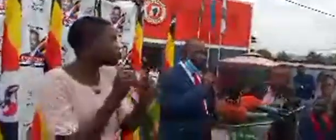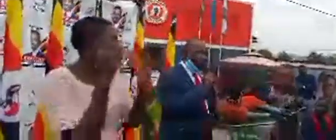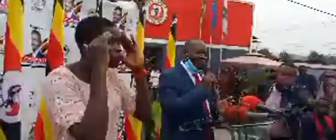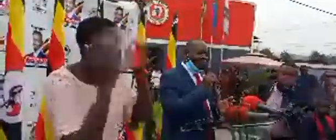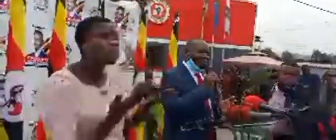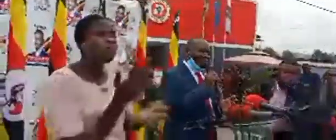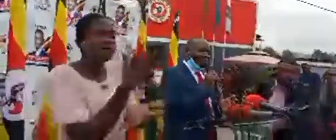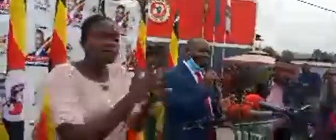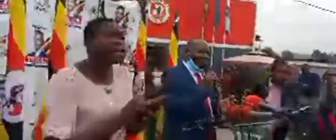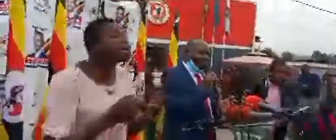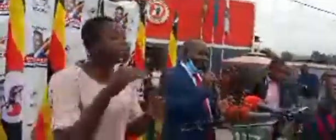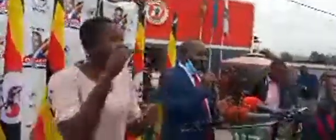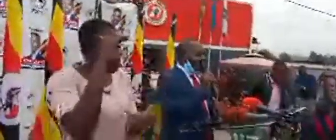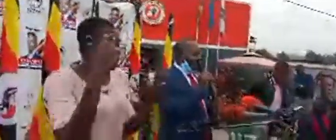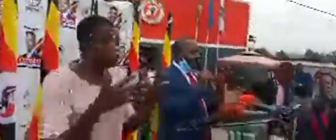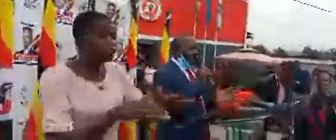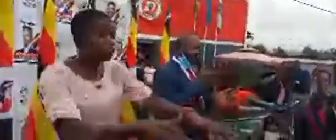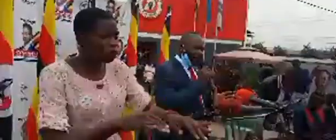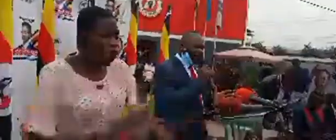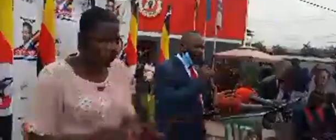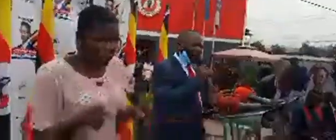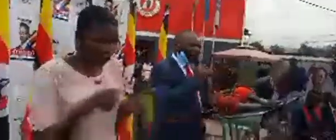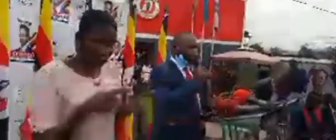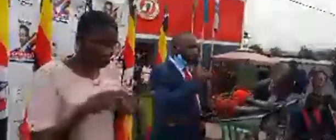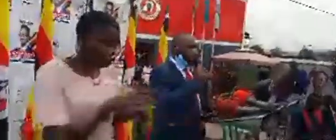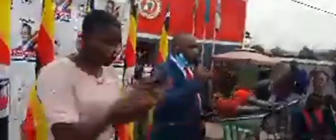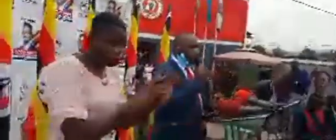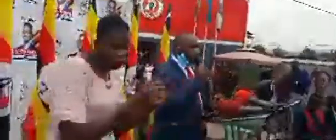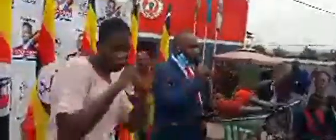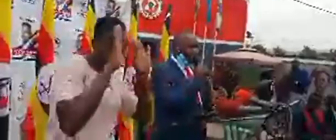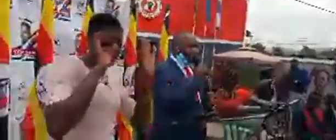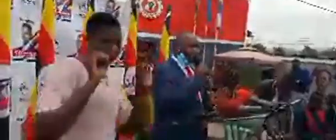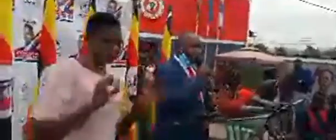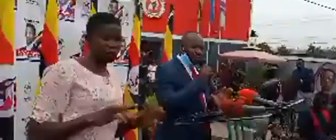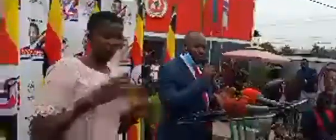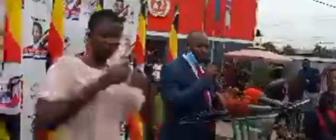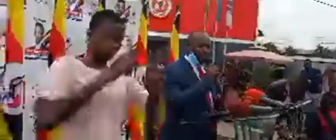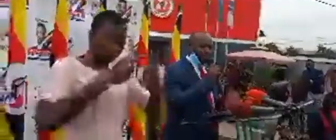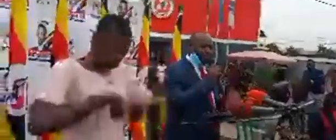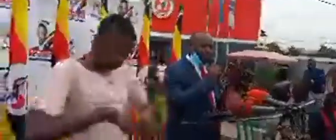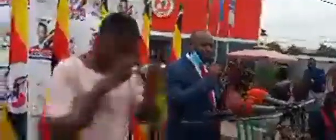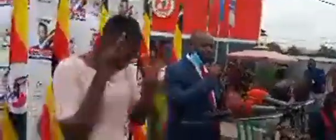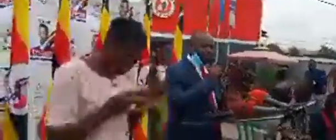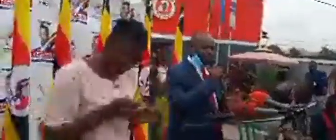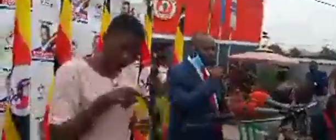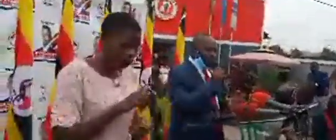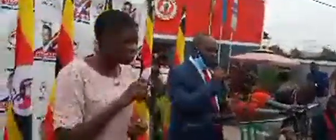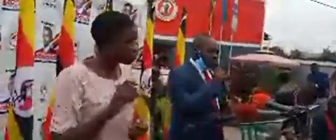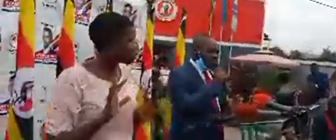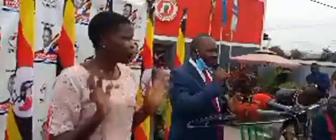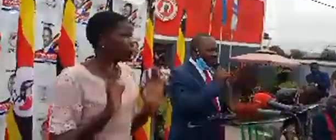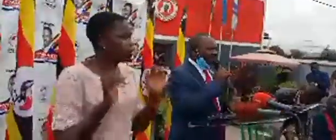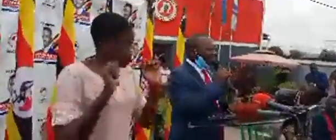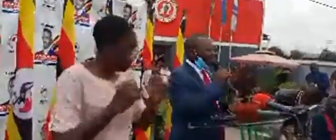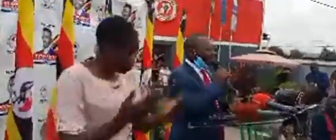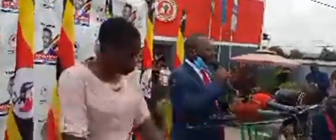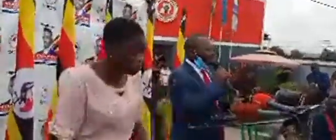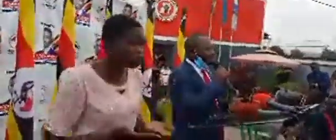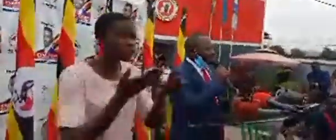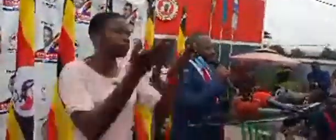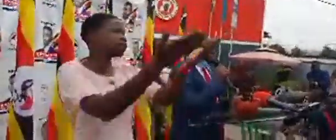buried, and families not aware. We are dedicating this week to these colleagues and